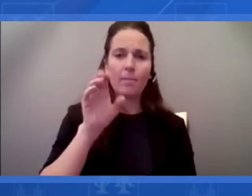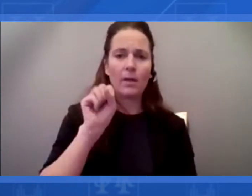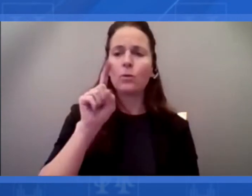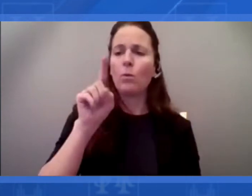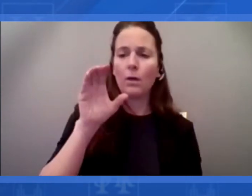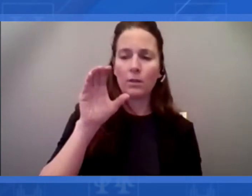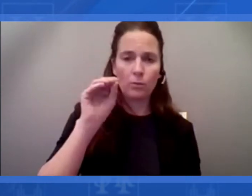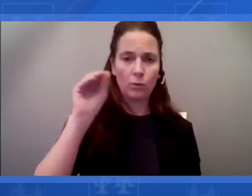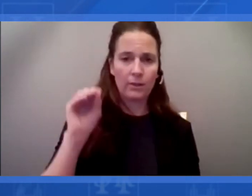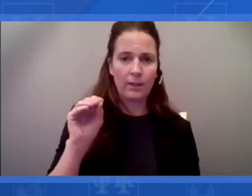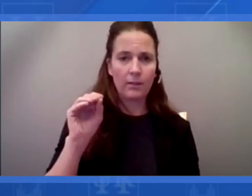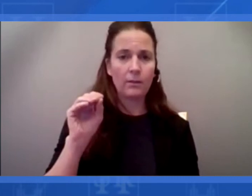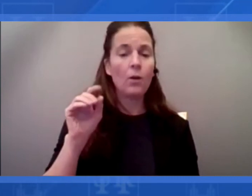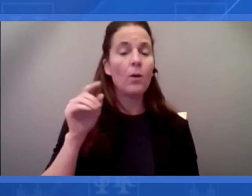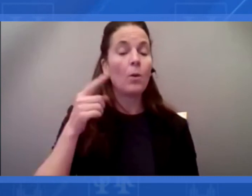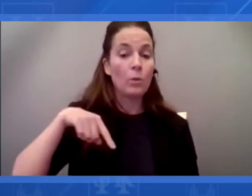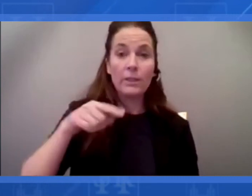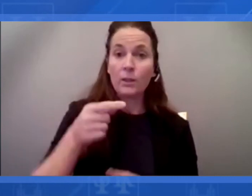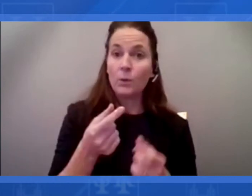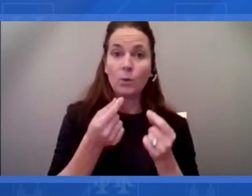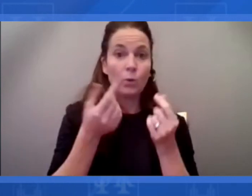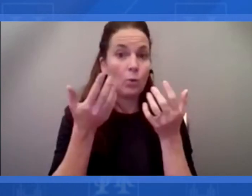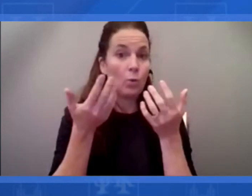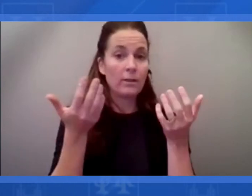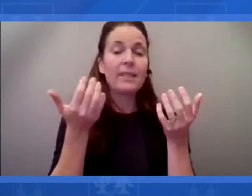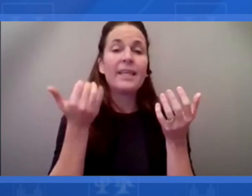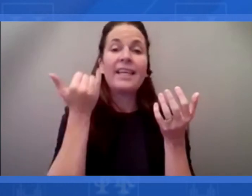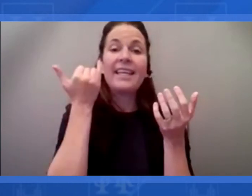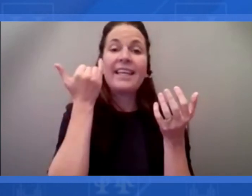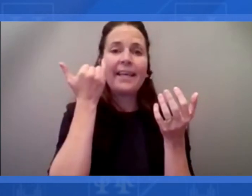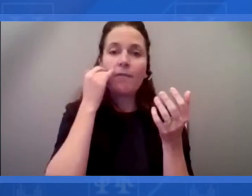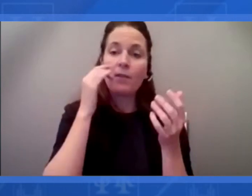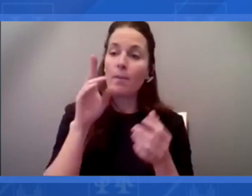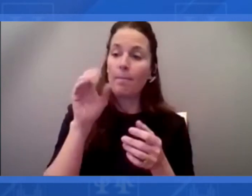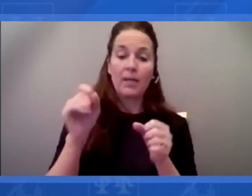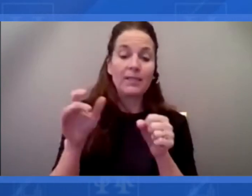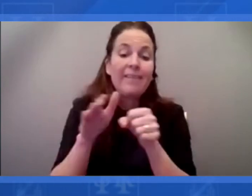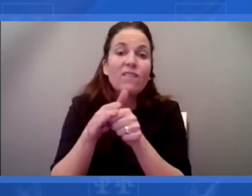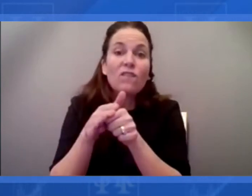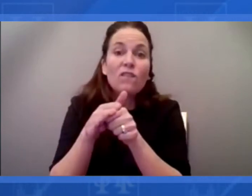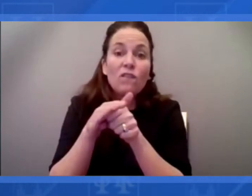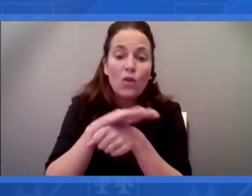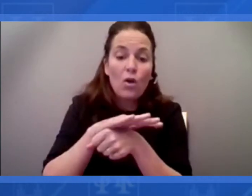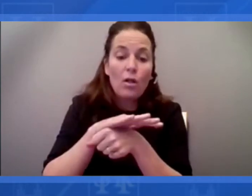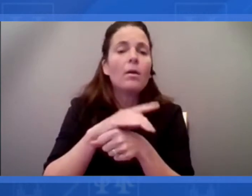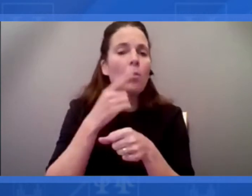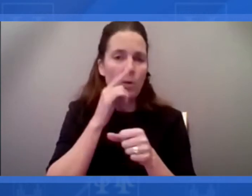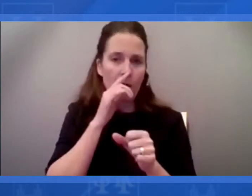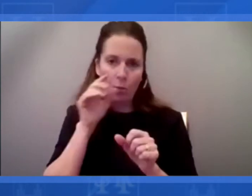track and monitor when we are not able to board a customer due to the bus being too full.